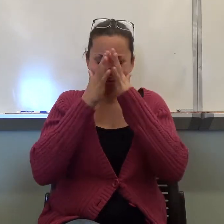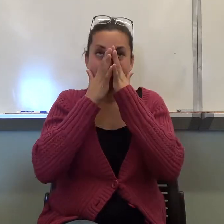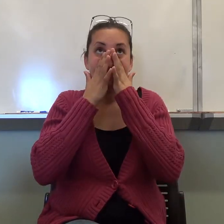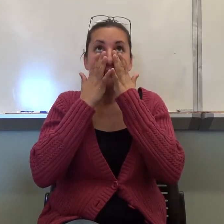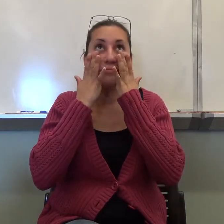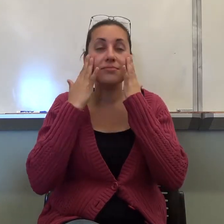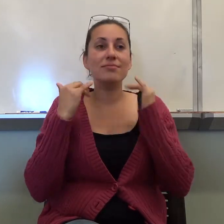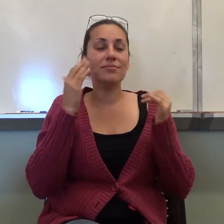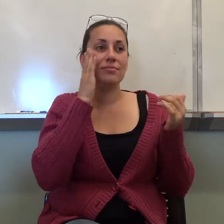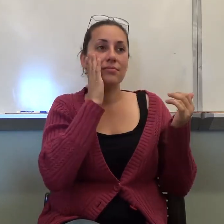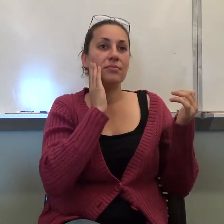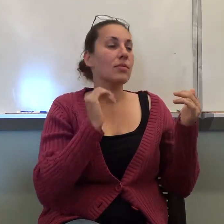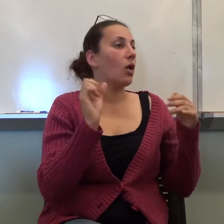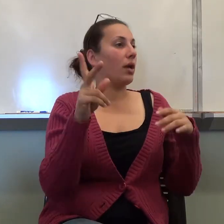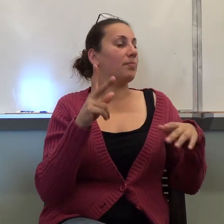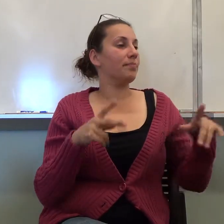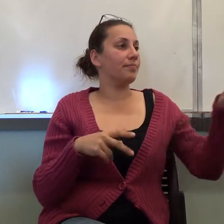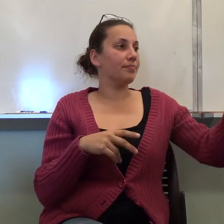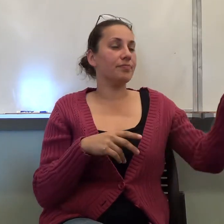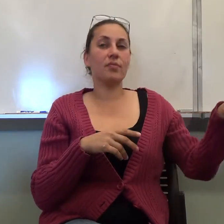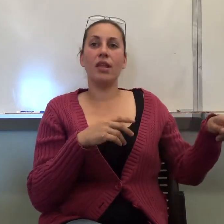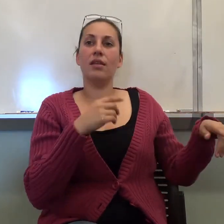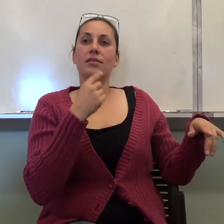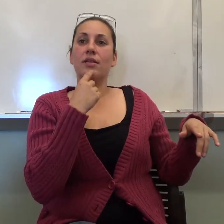All right, which one are you looking at? -7 or